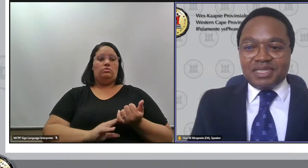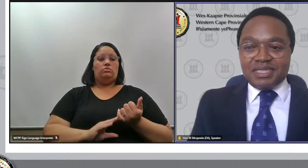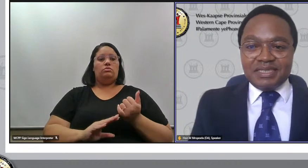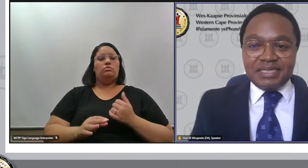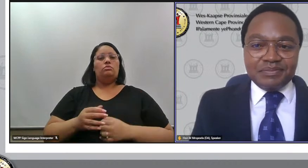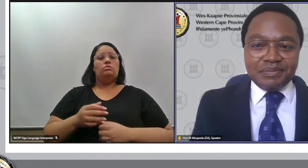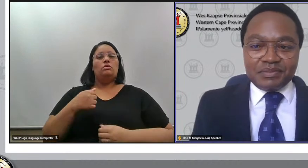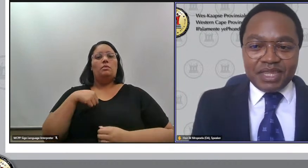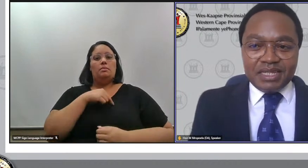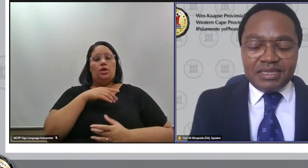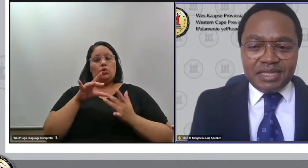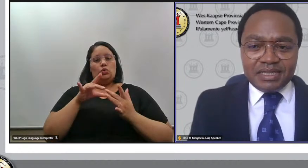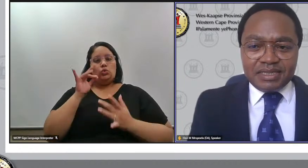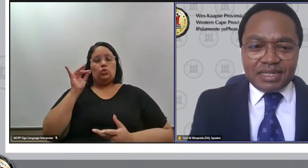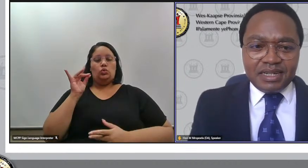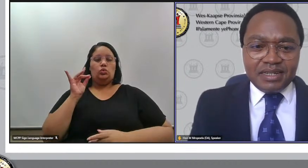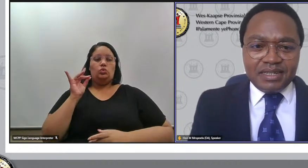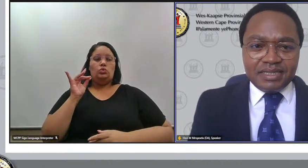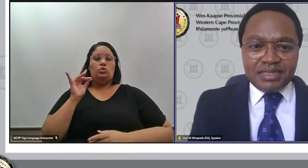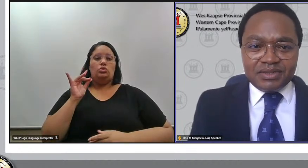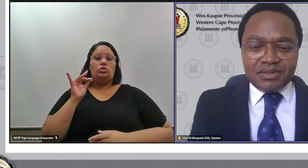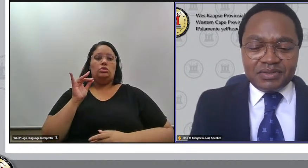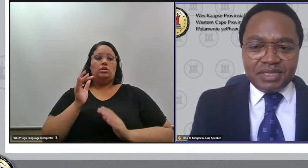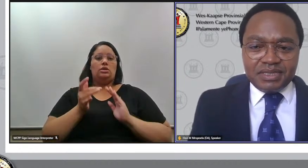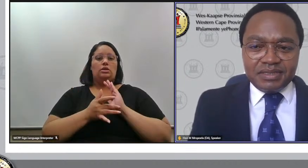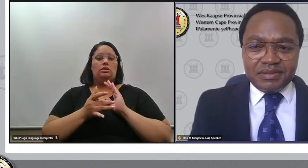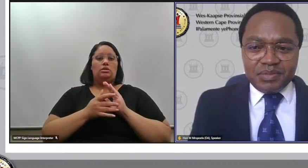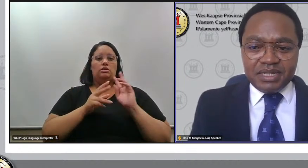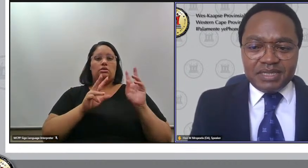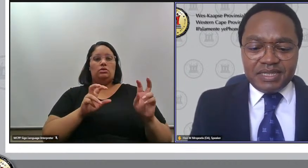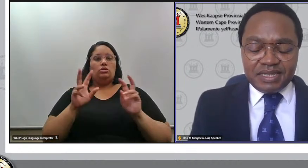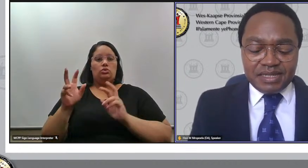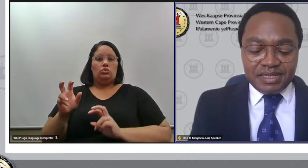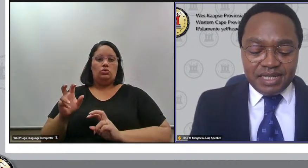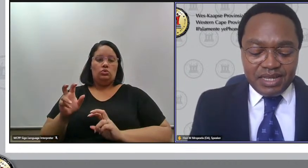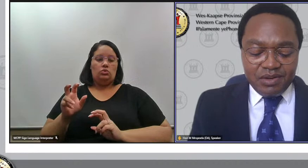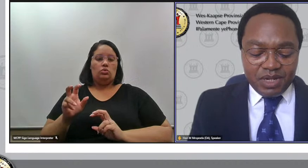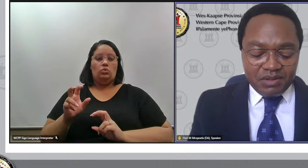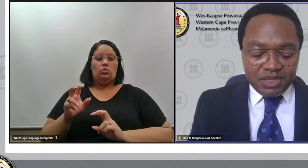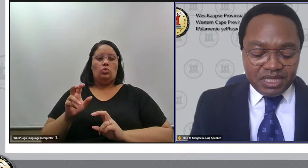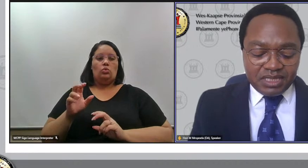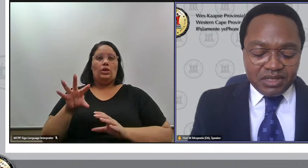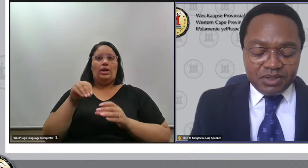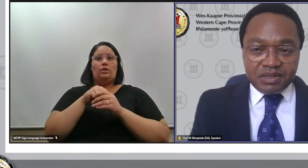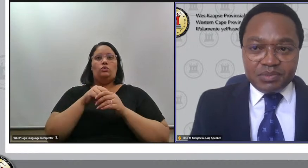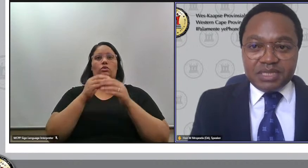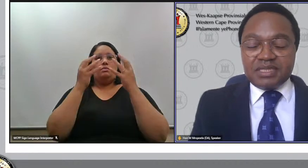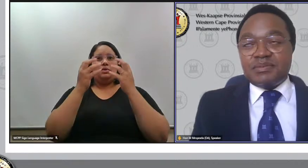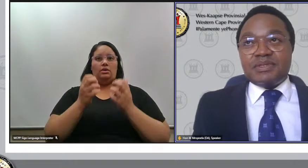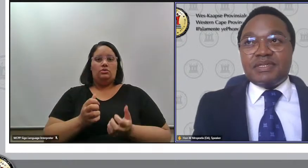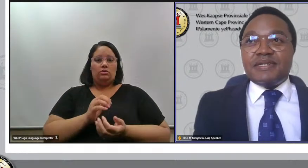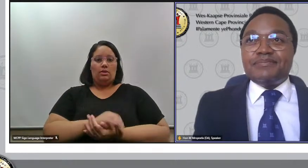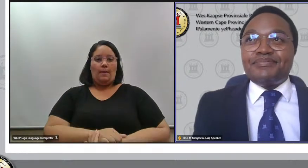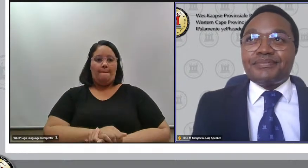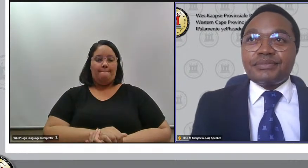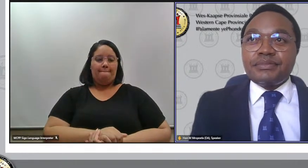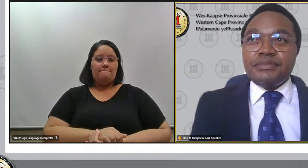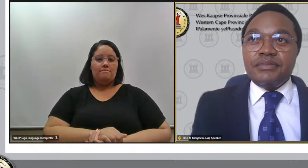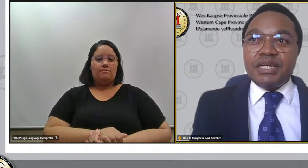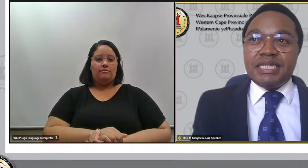deal with the technical areas of the budget, but let me just deal with the principle